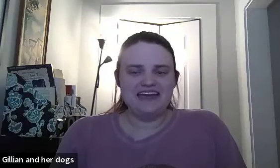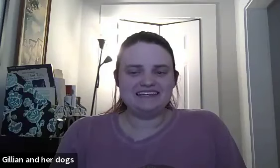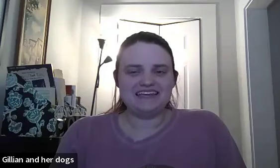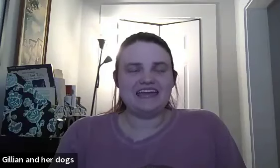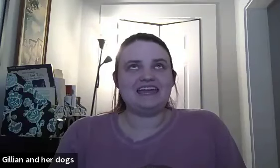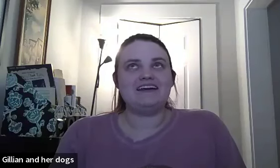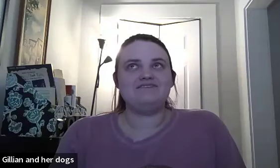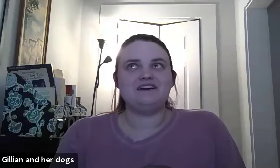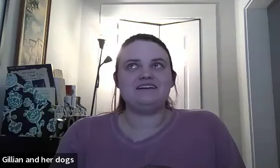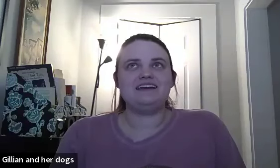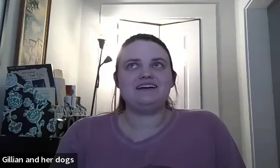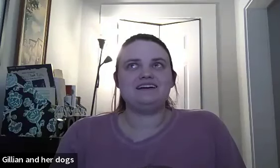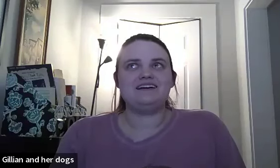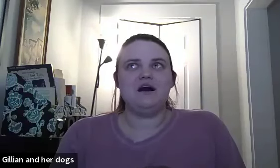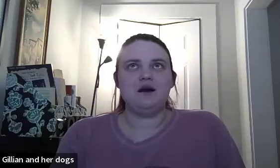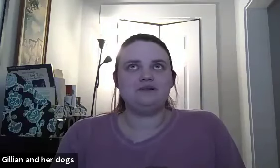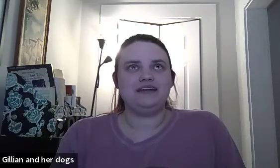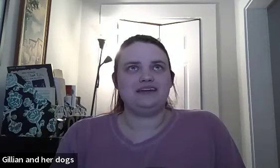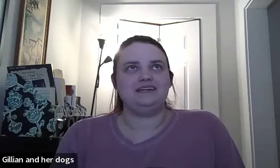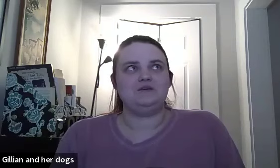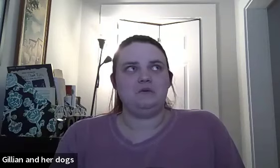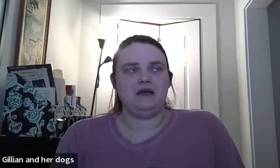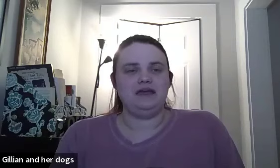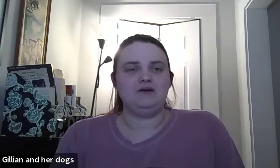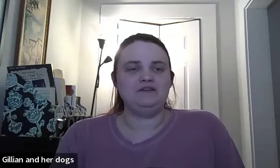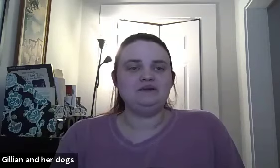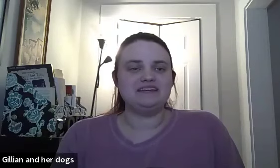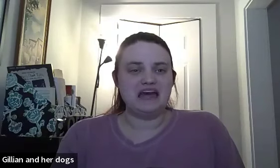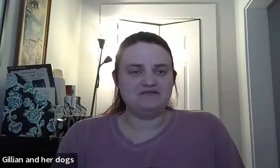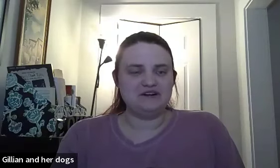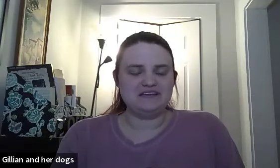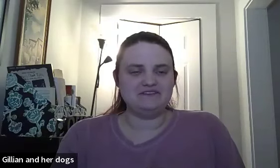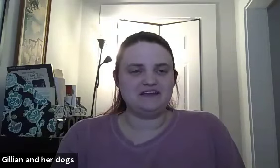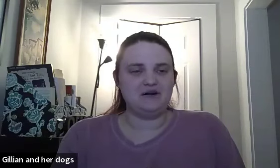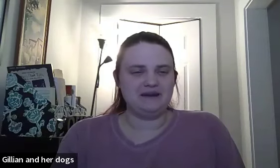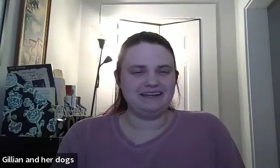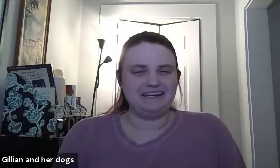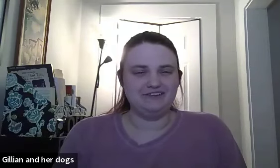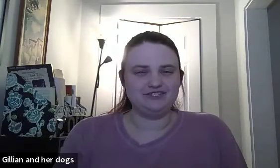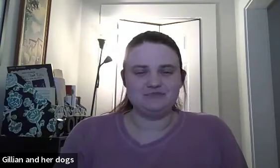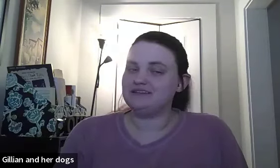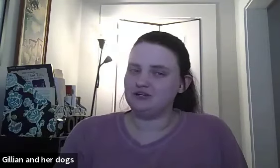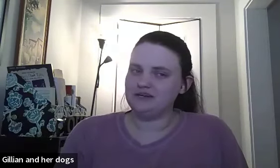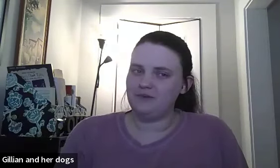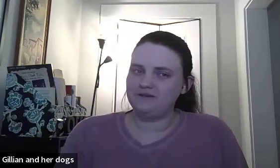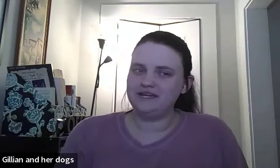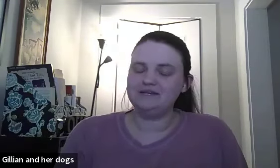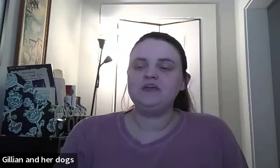That is a very complicated way, only because adverbs, I feel like already in English can be a little bit complicated.